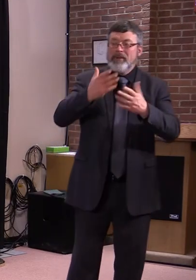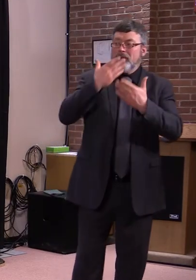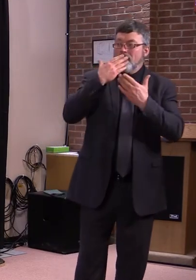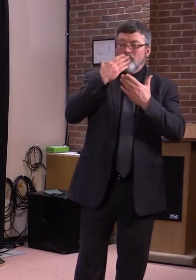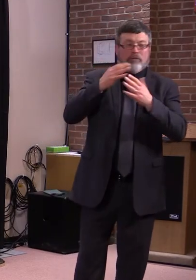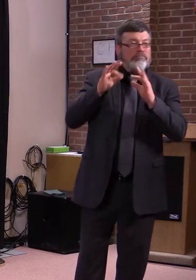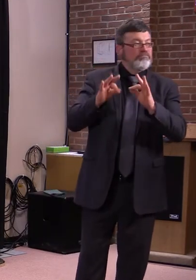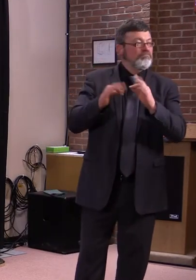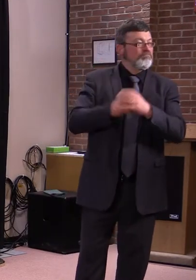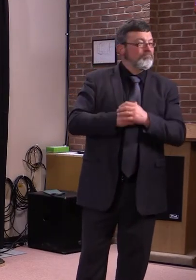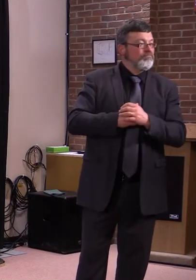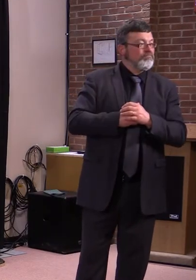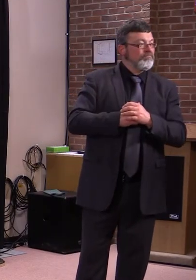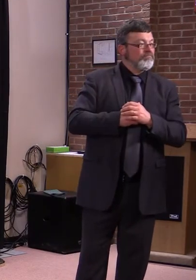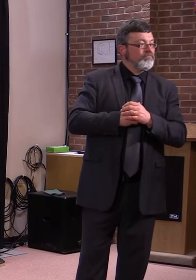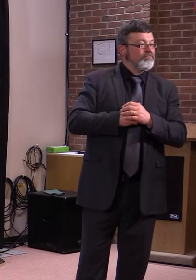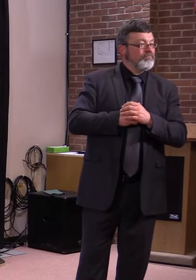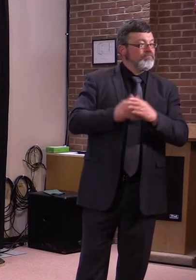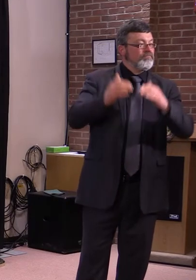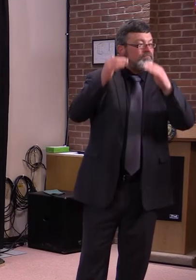Hi. Andrew McGregor, Caledonian Record.